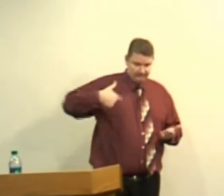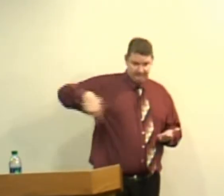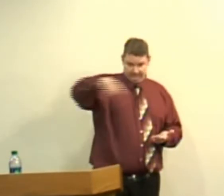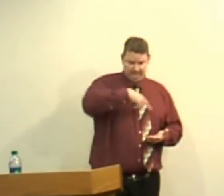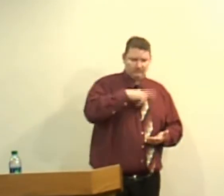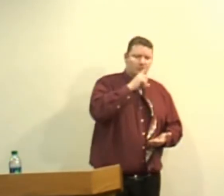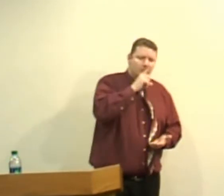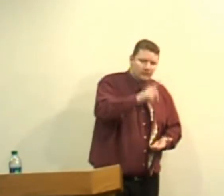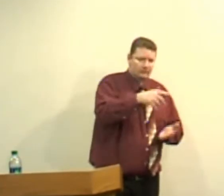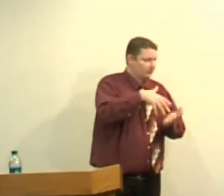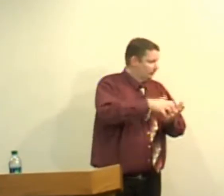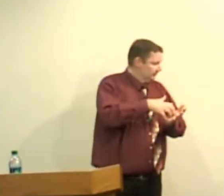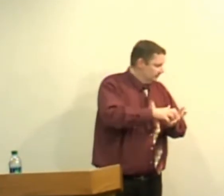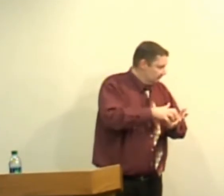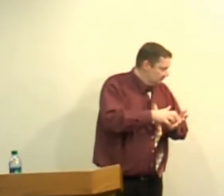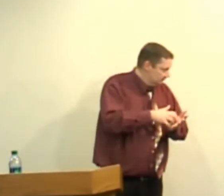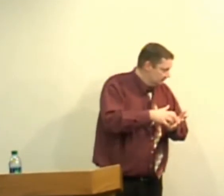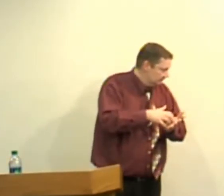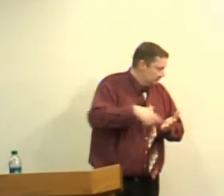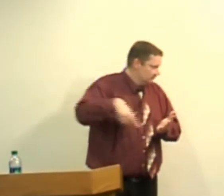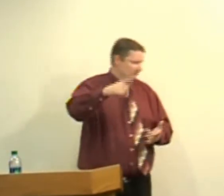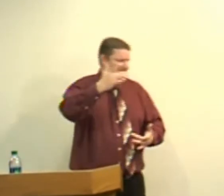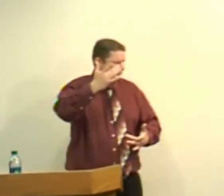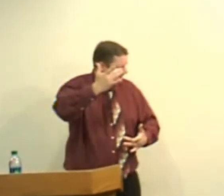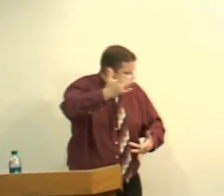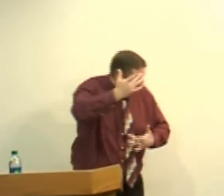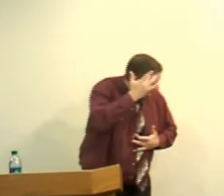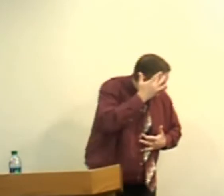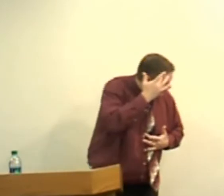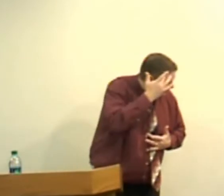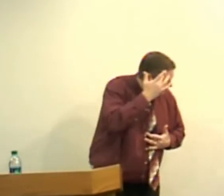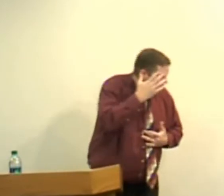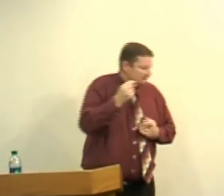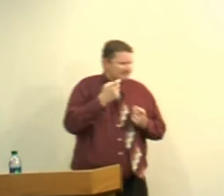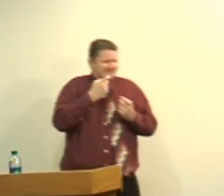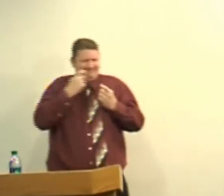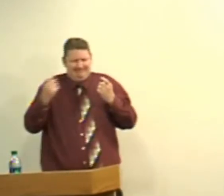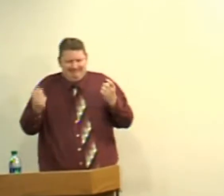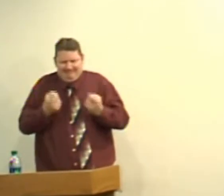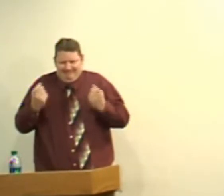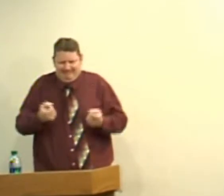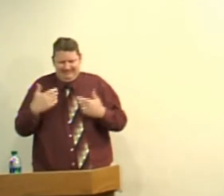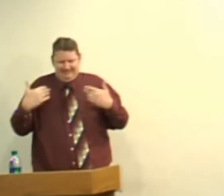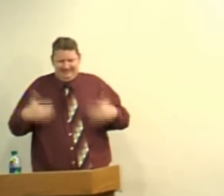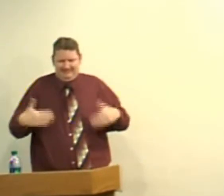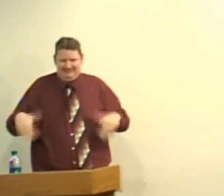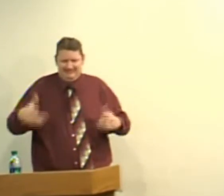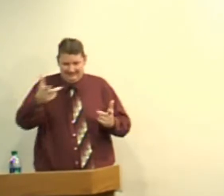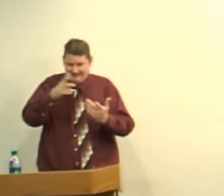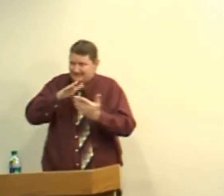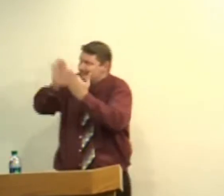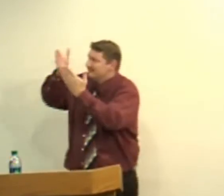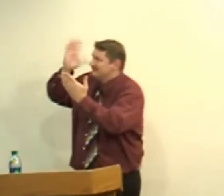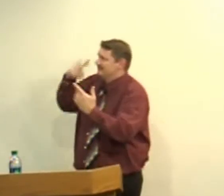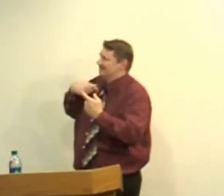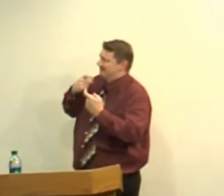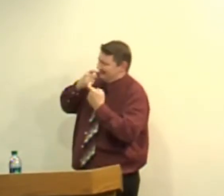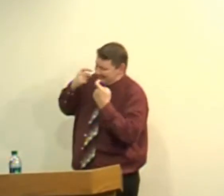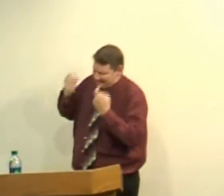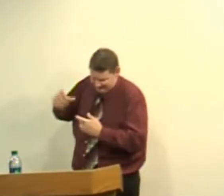recognize that we are weak and sick and sinful. We